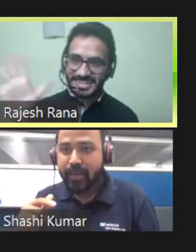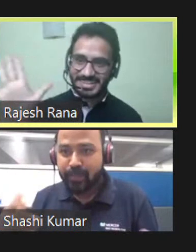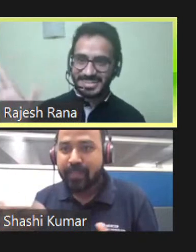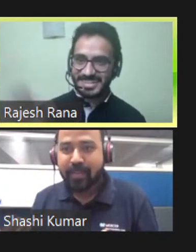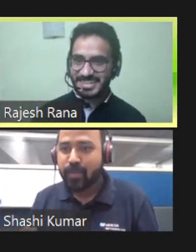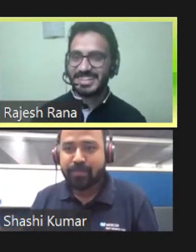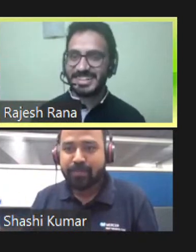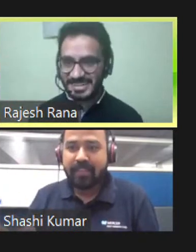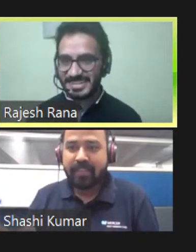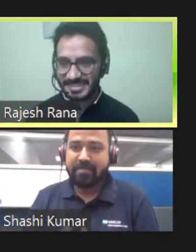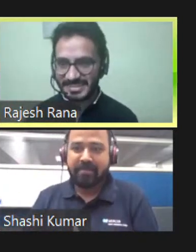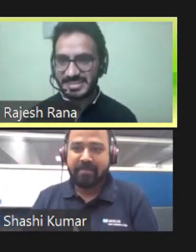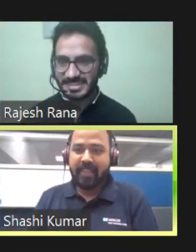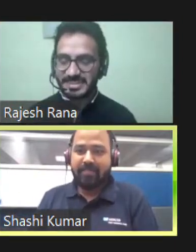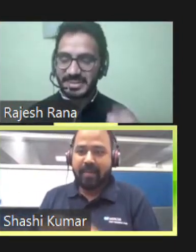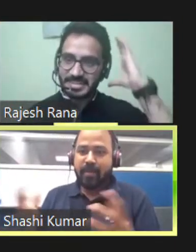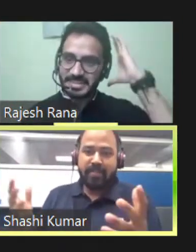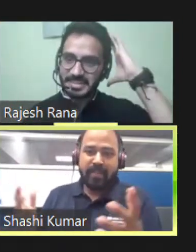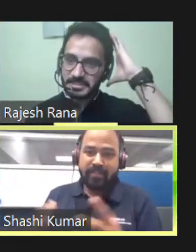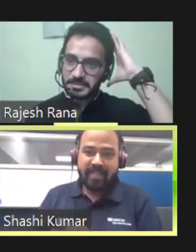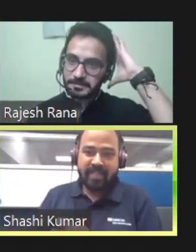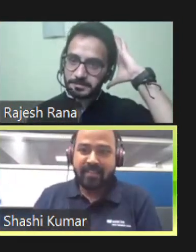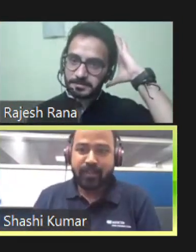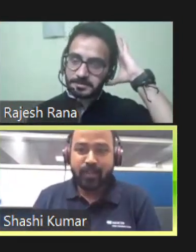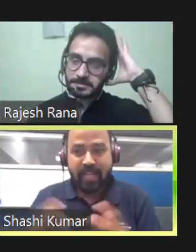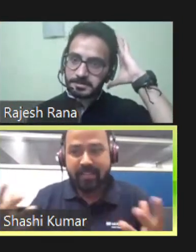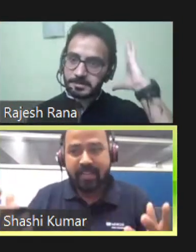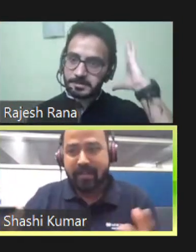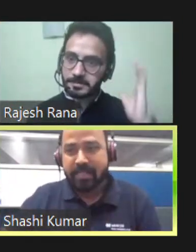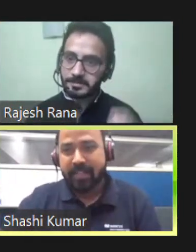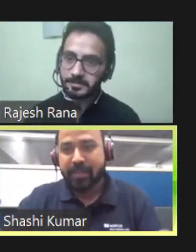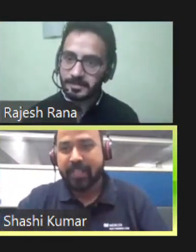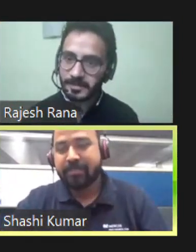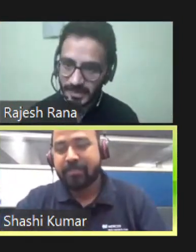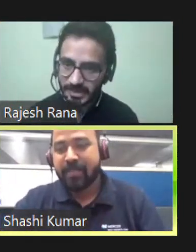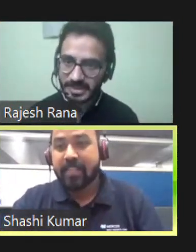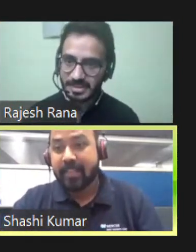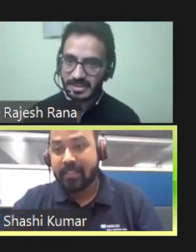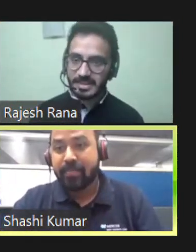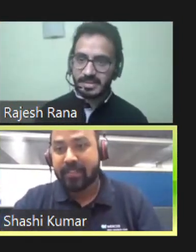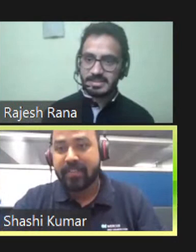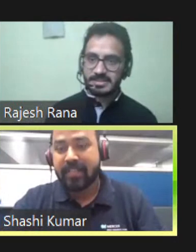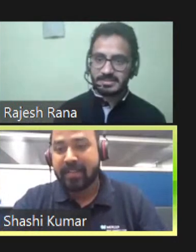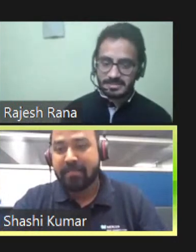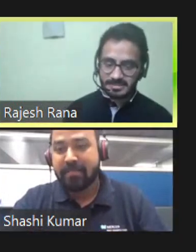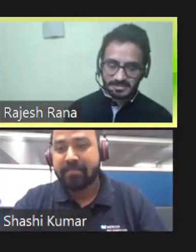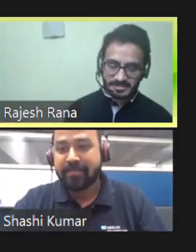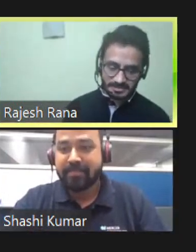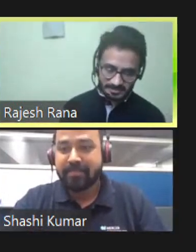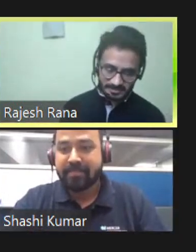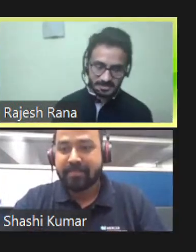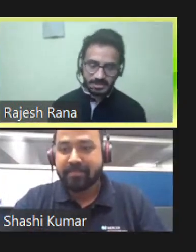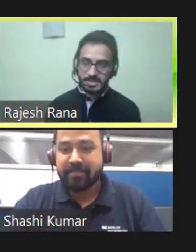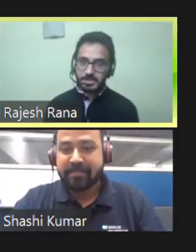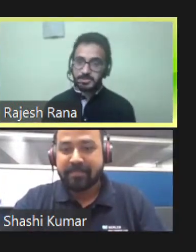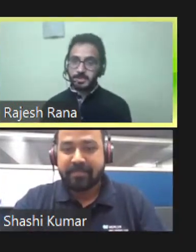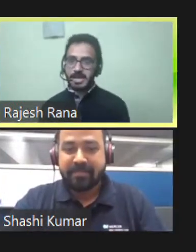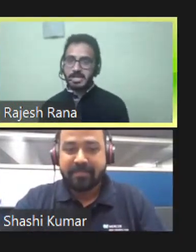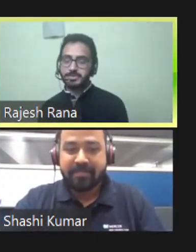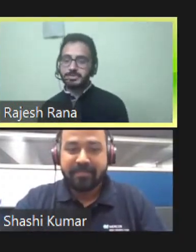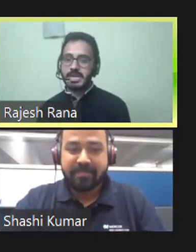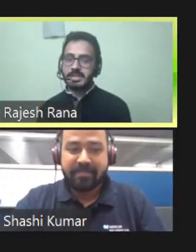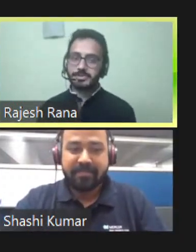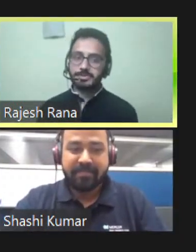and so nothing if I'm not Right. aware of the science. So science helps actually. Science will definitely help.